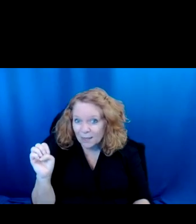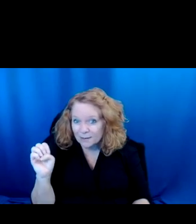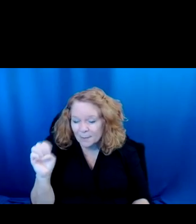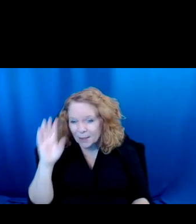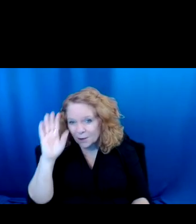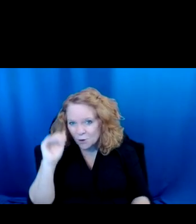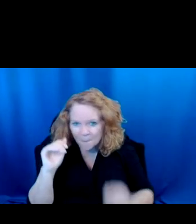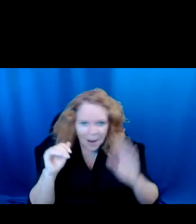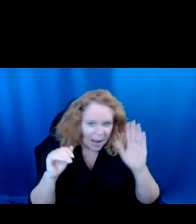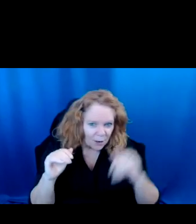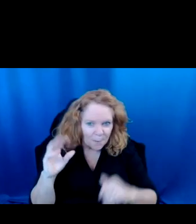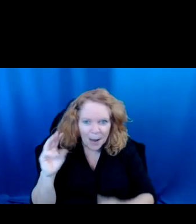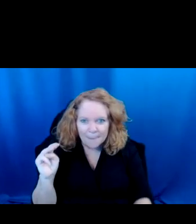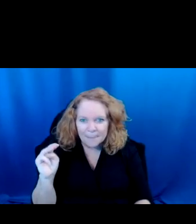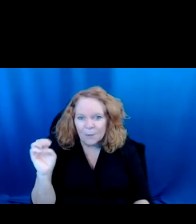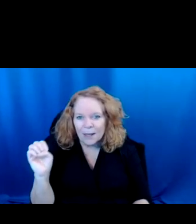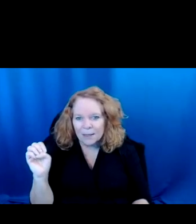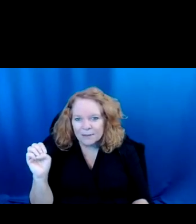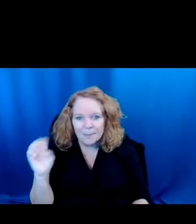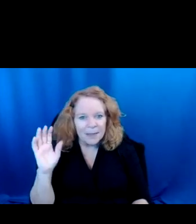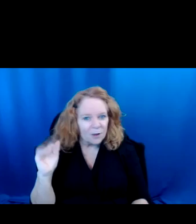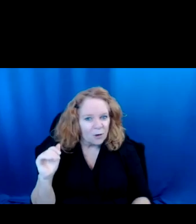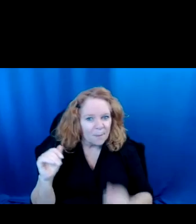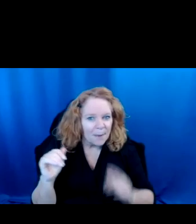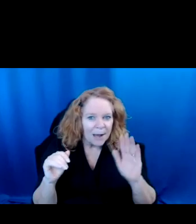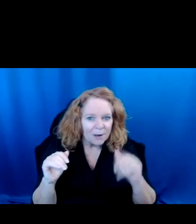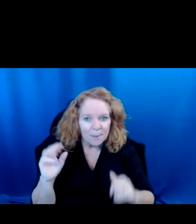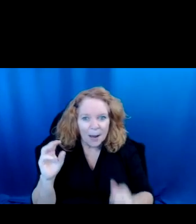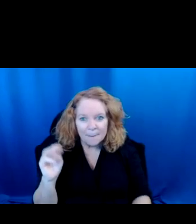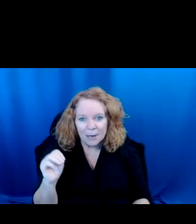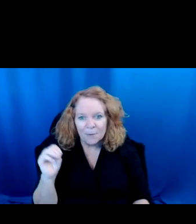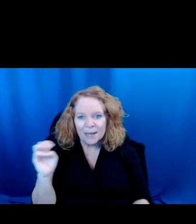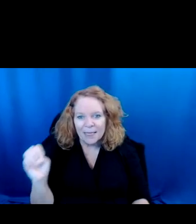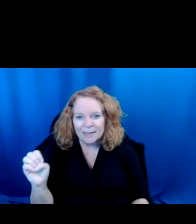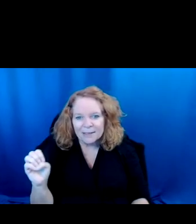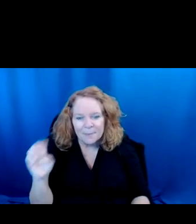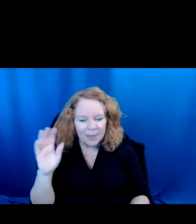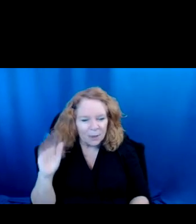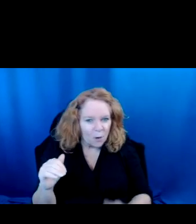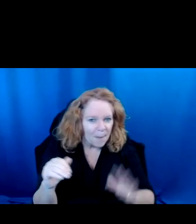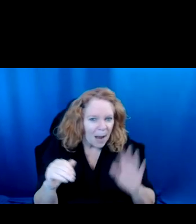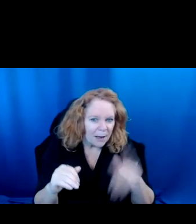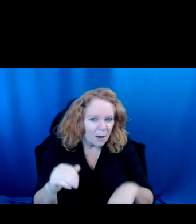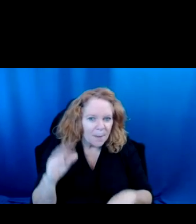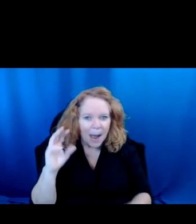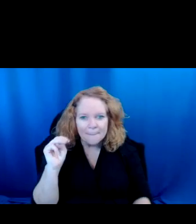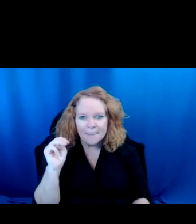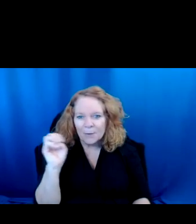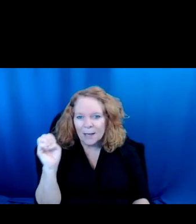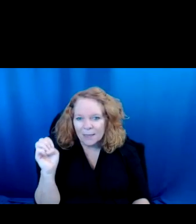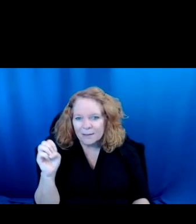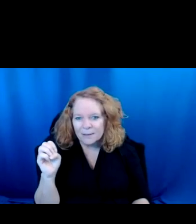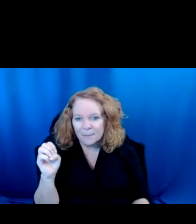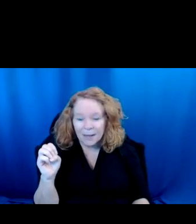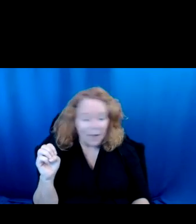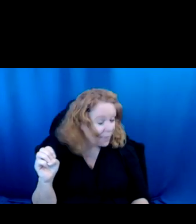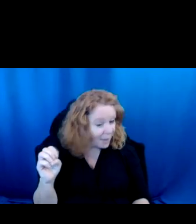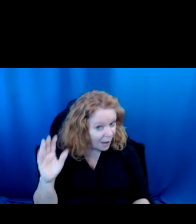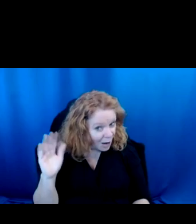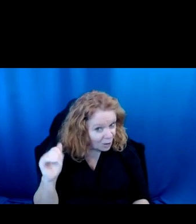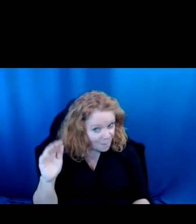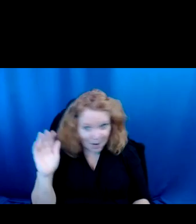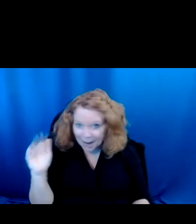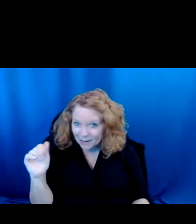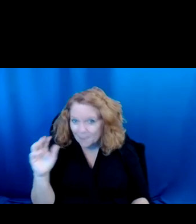Goodbye, goodbye, Mary Elizabeth. Goodbye, goodbye, Mary Elizabeth. Goodbye, goodbye, Mary Elizabeth. A goodbye,